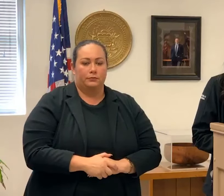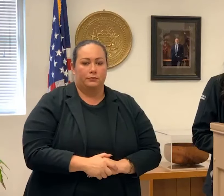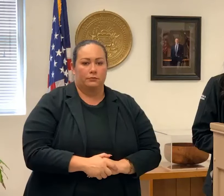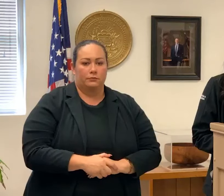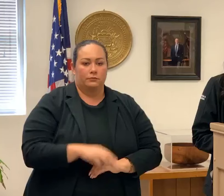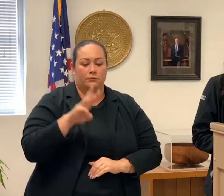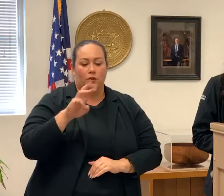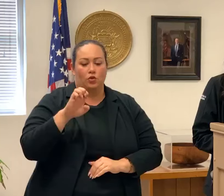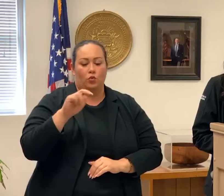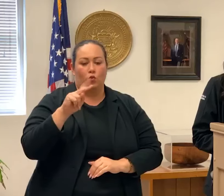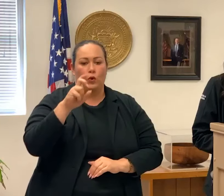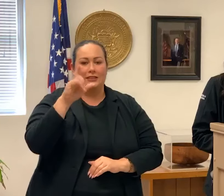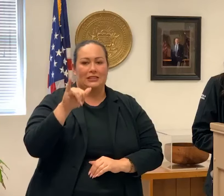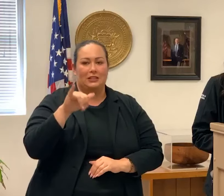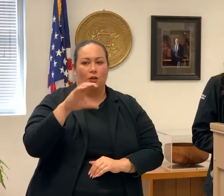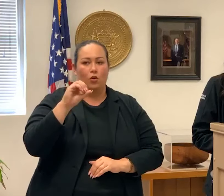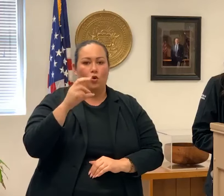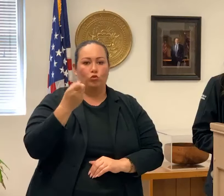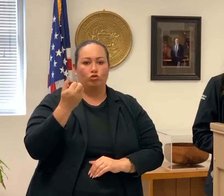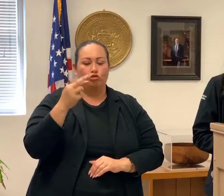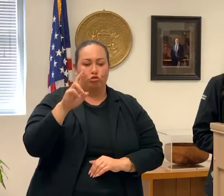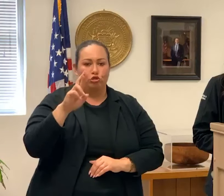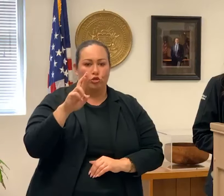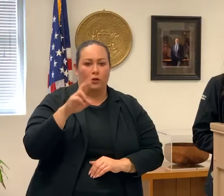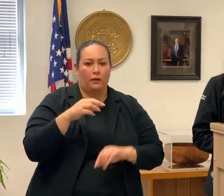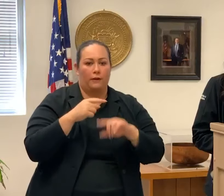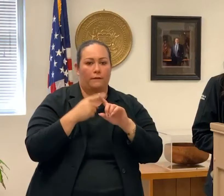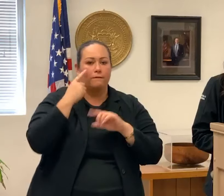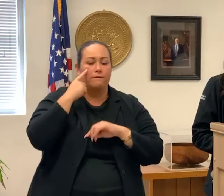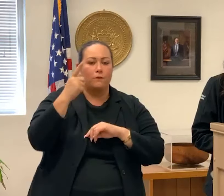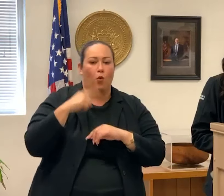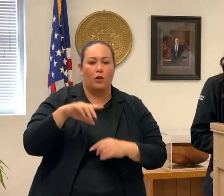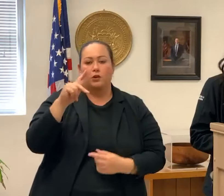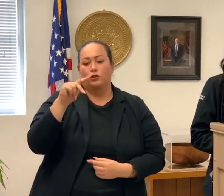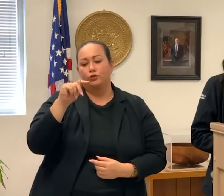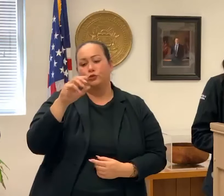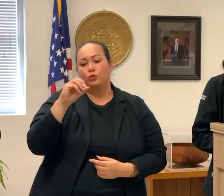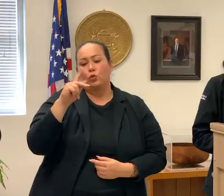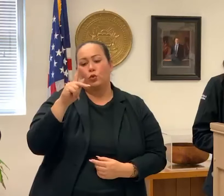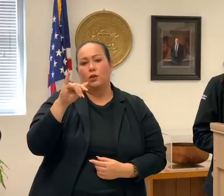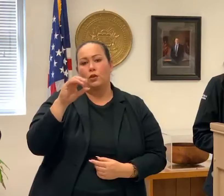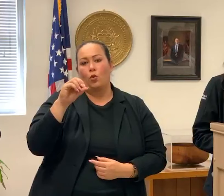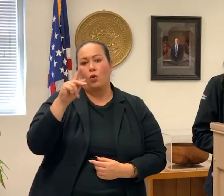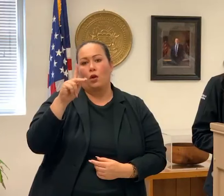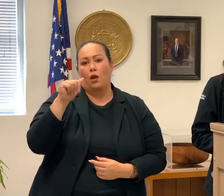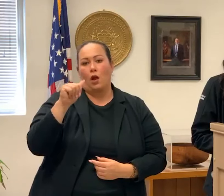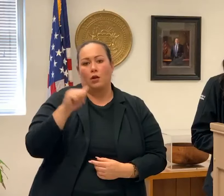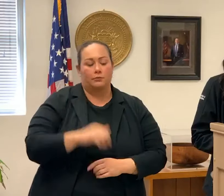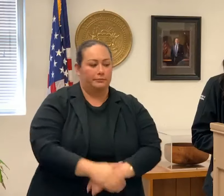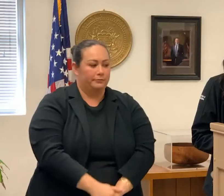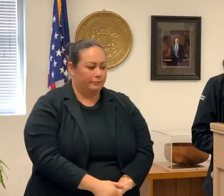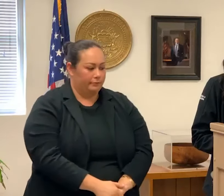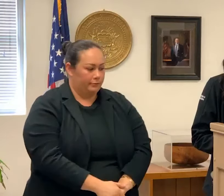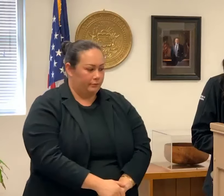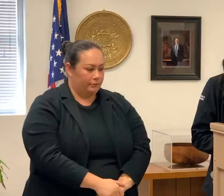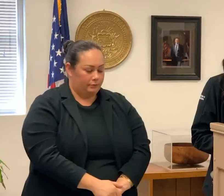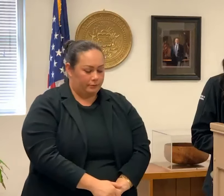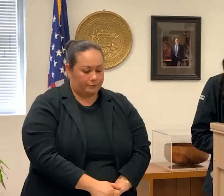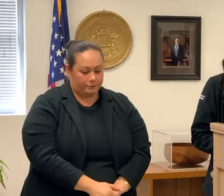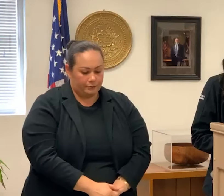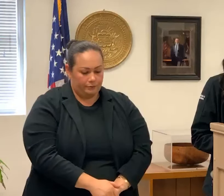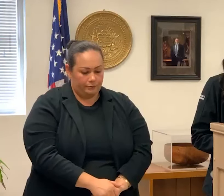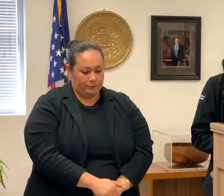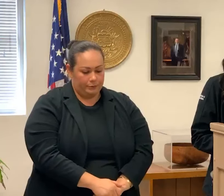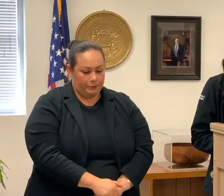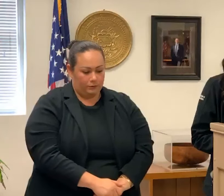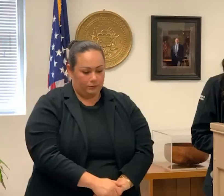is for Mr. Tokioka about the return of tourism. It's been about 10 days. Can you give us an overview of where